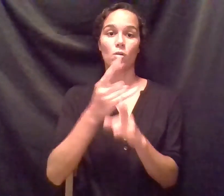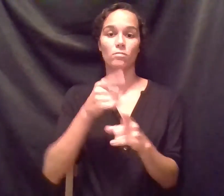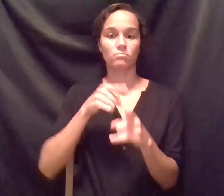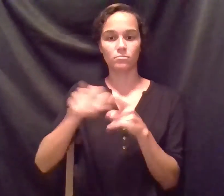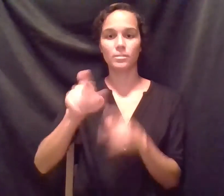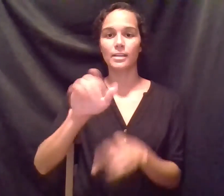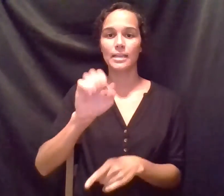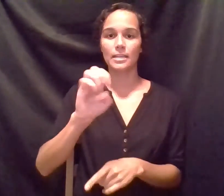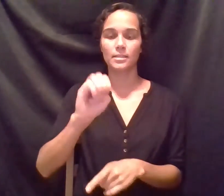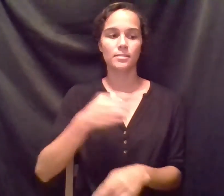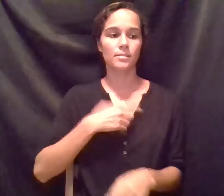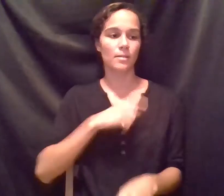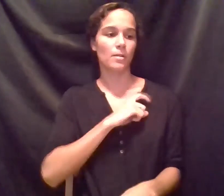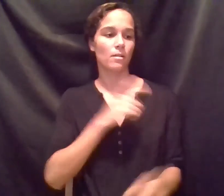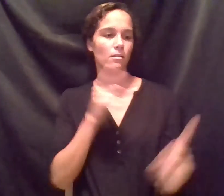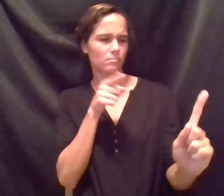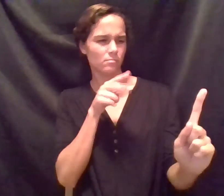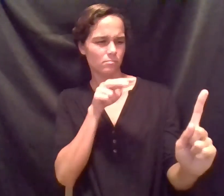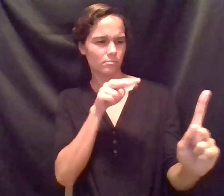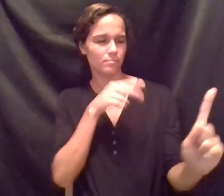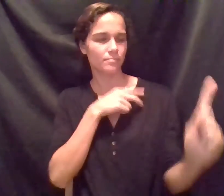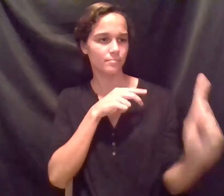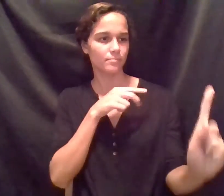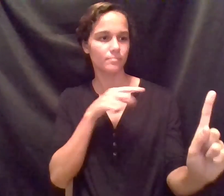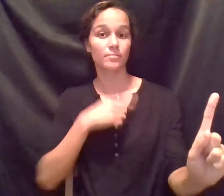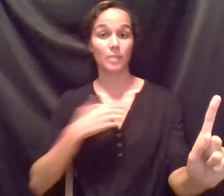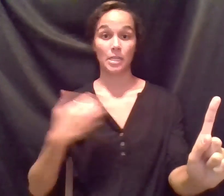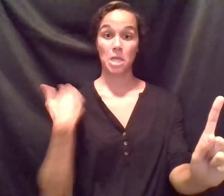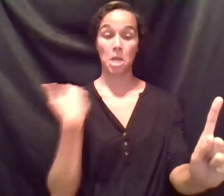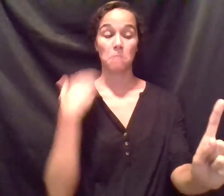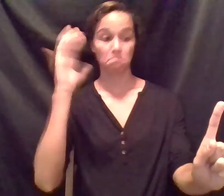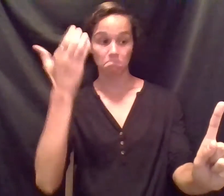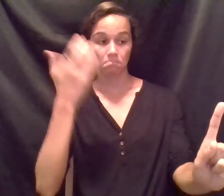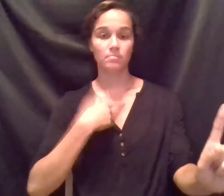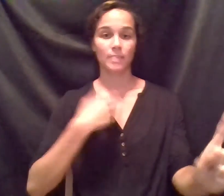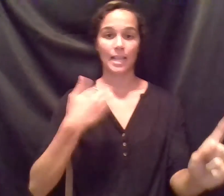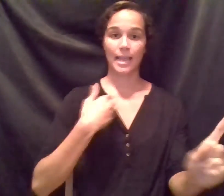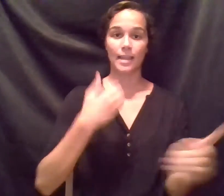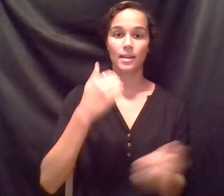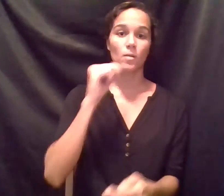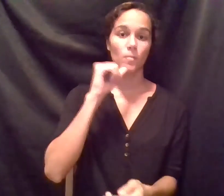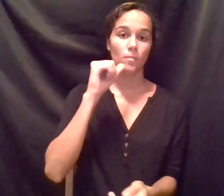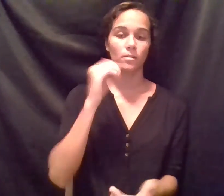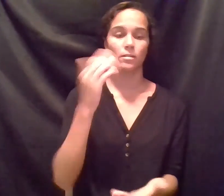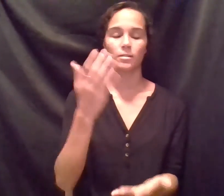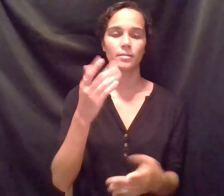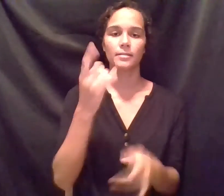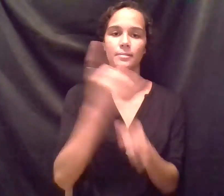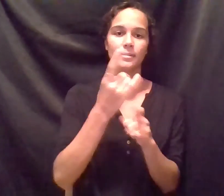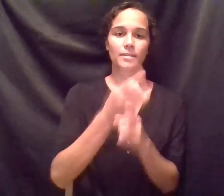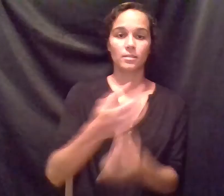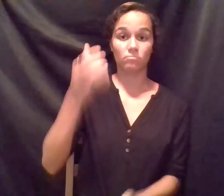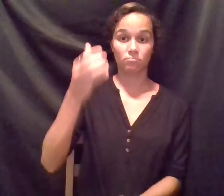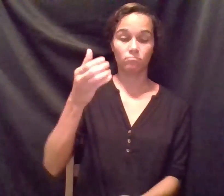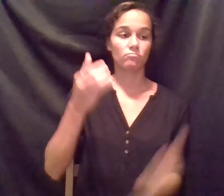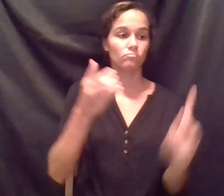him, saw he looked young. Did he have reasonable suspicion? Yes. He can specifically articulate, you look young, you got alcohol in your